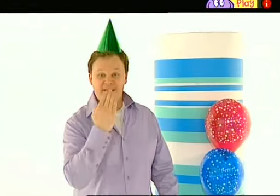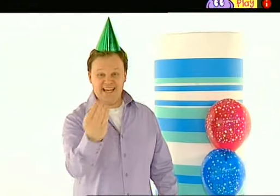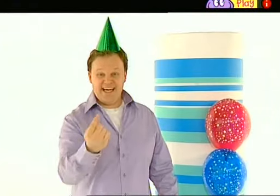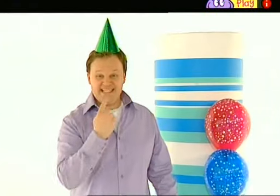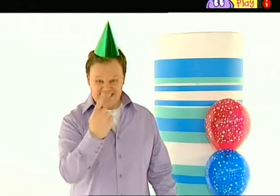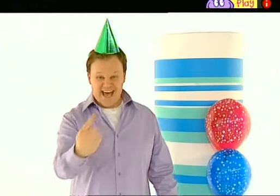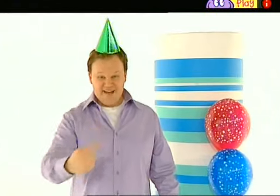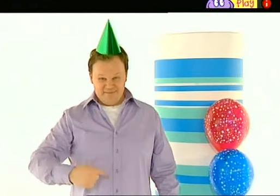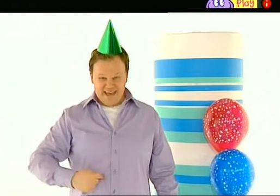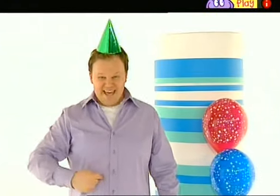please tell me,